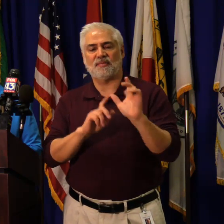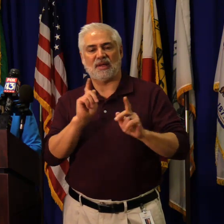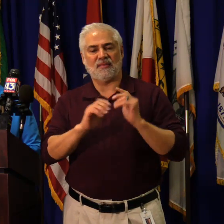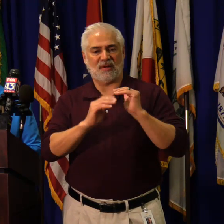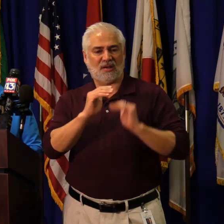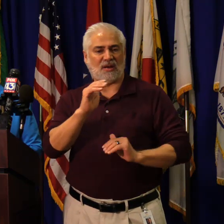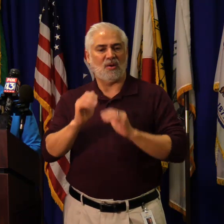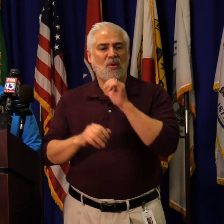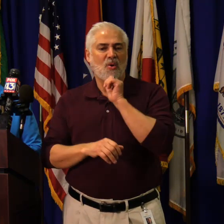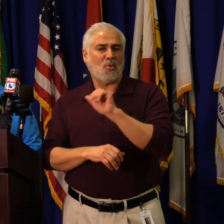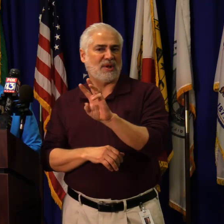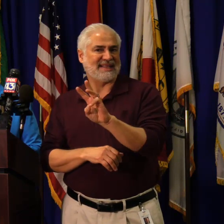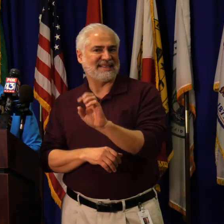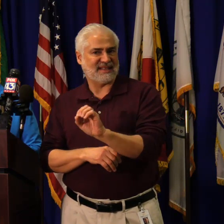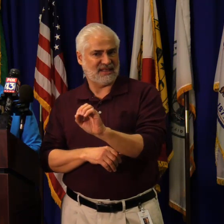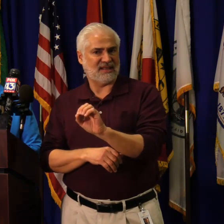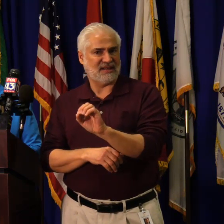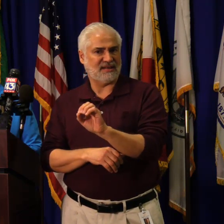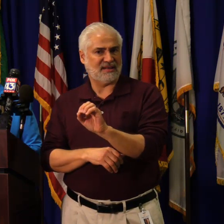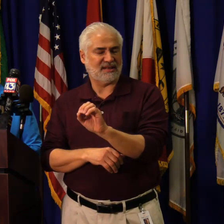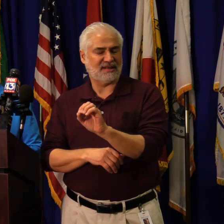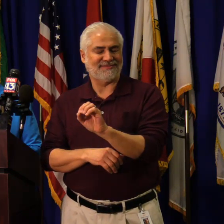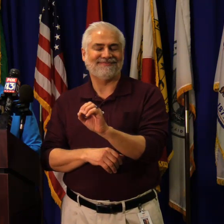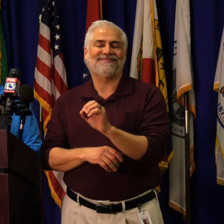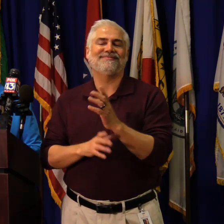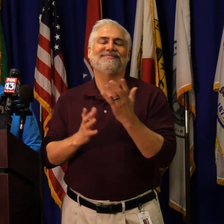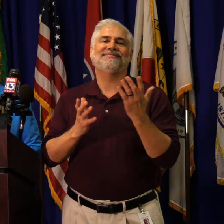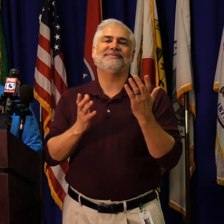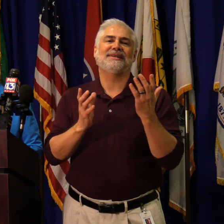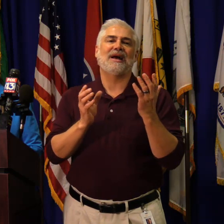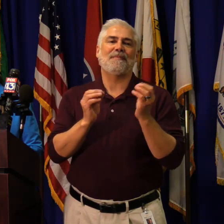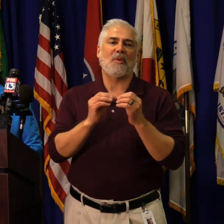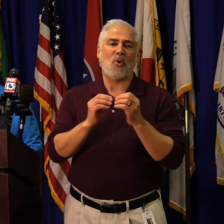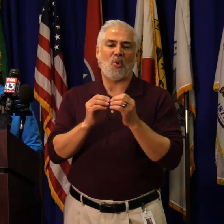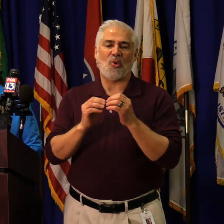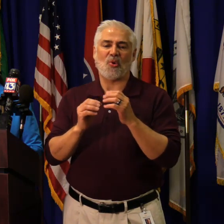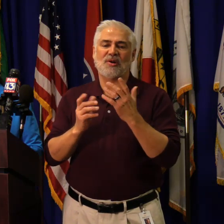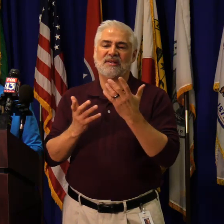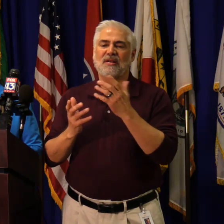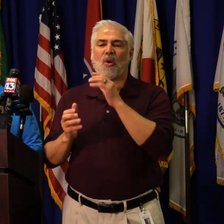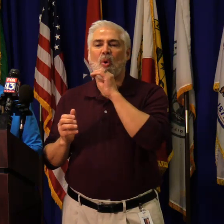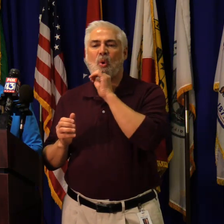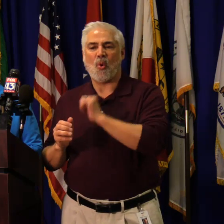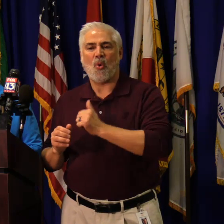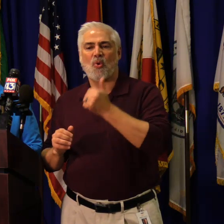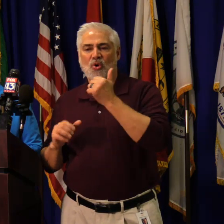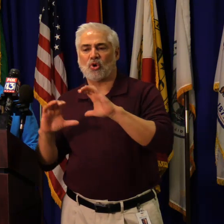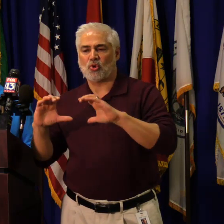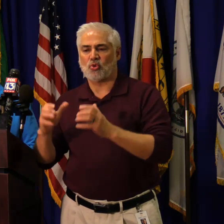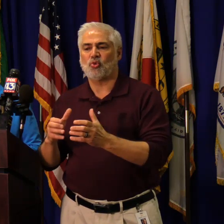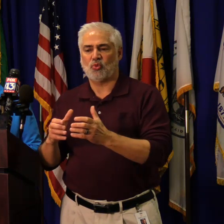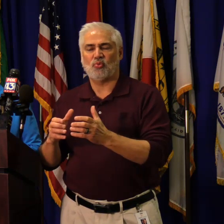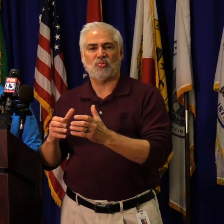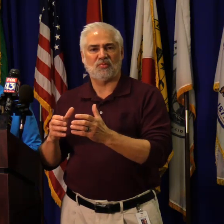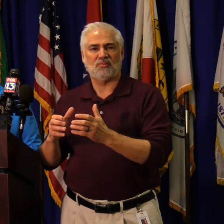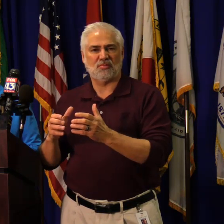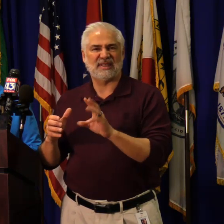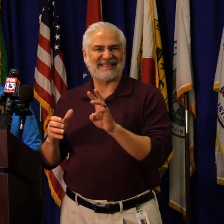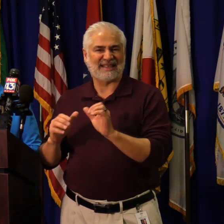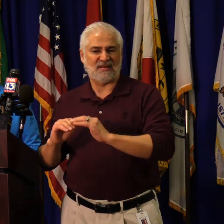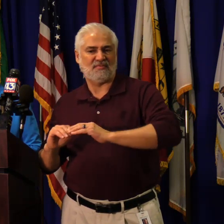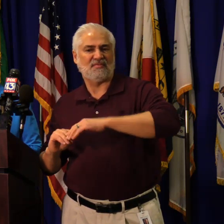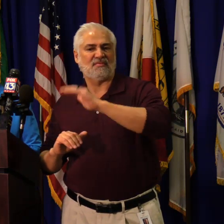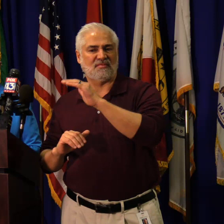under 60, we're beginning to see more cases in that aging population, which is very important because